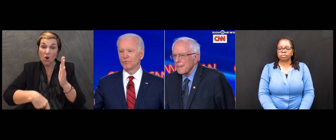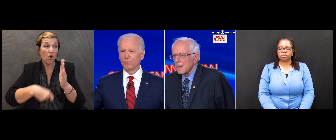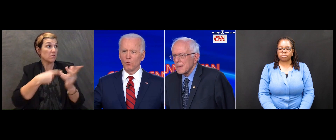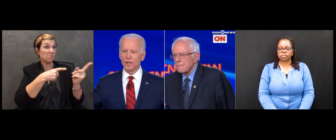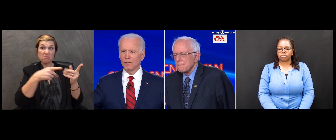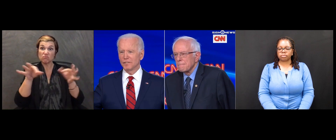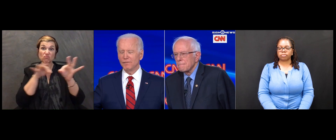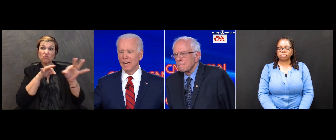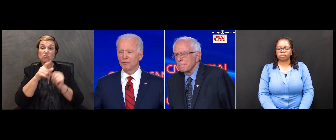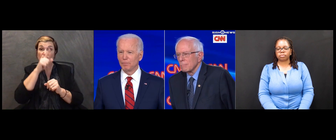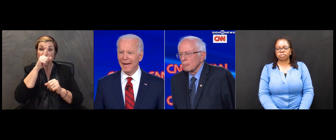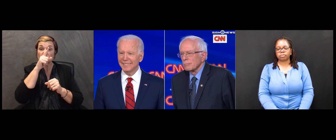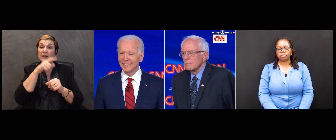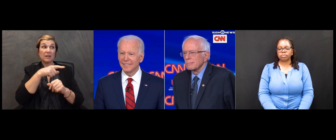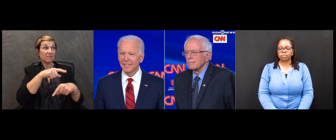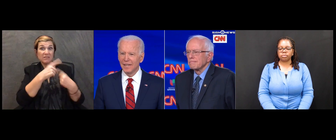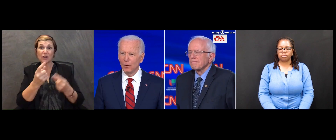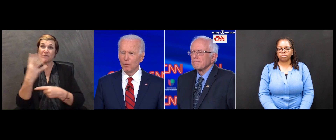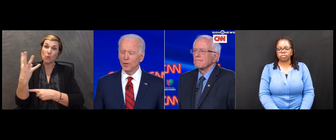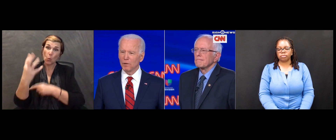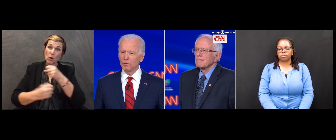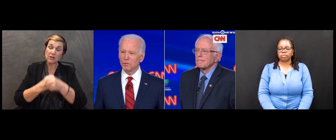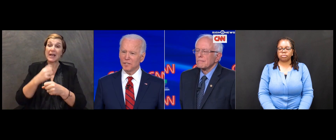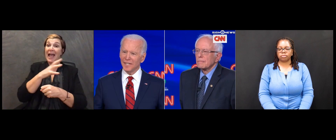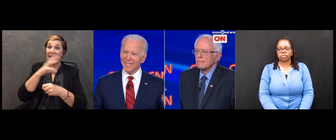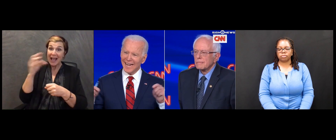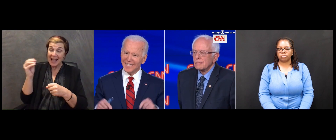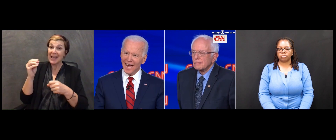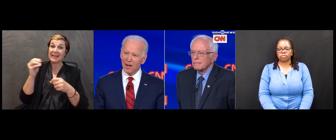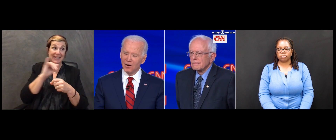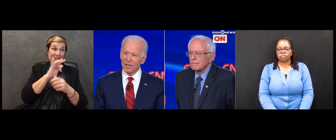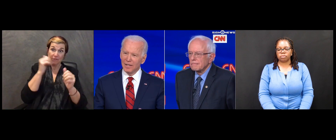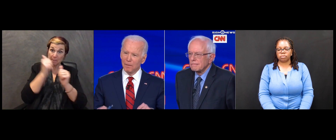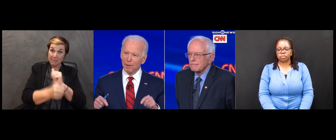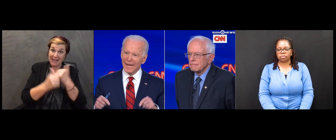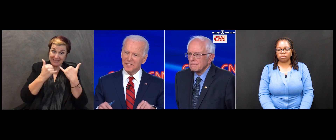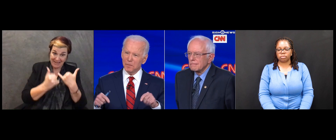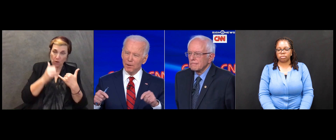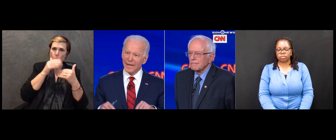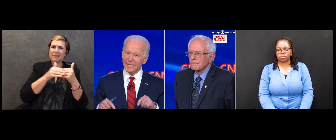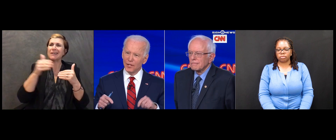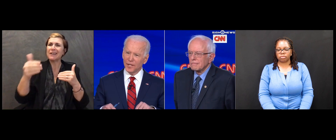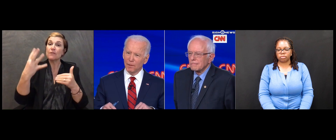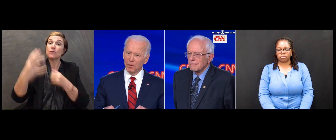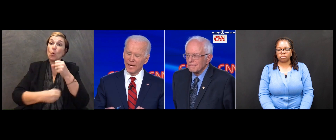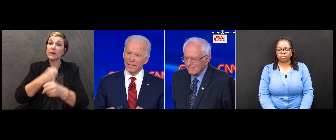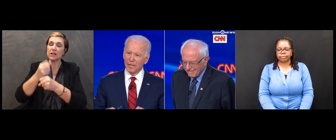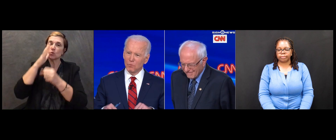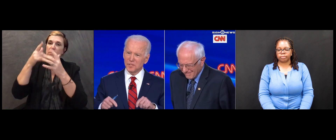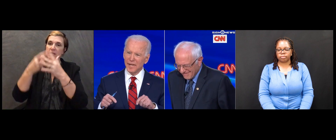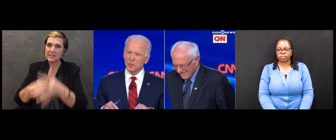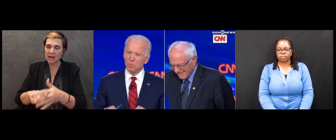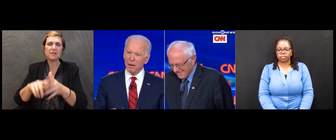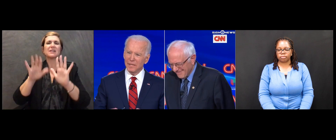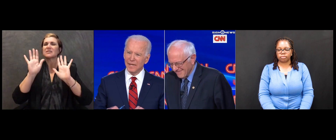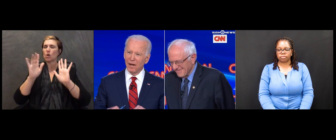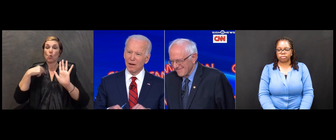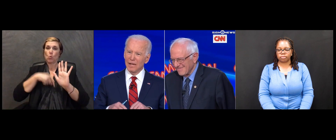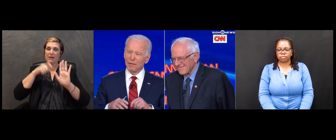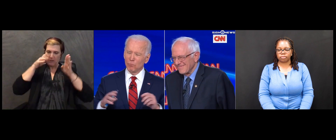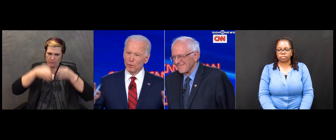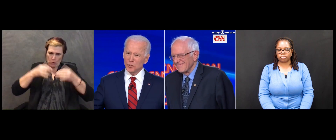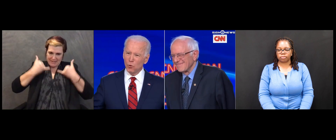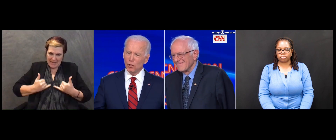doesn't kick in for 4 years even after it passes. We want a revolution. Let's act now. Pass the Biden health care plan, which takes